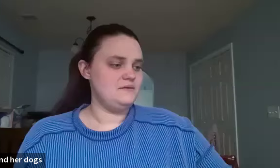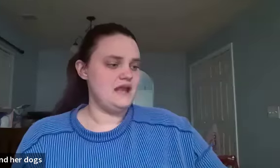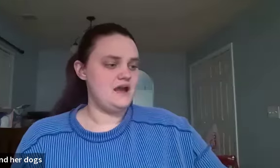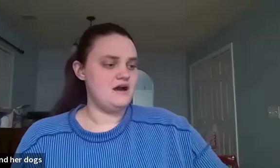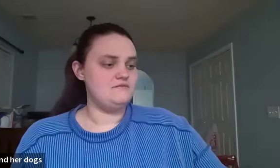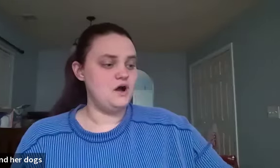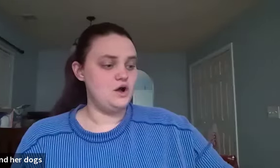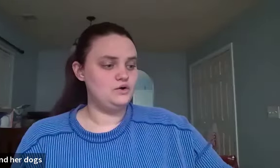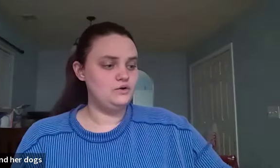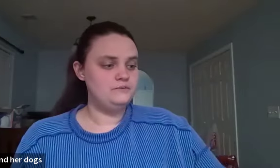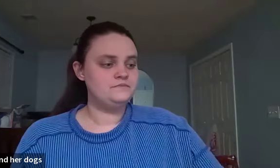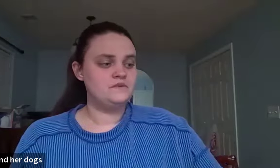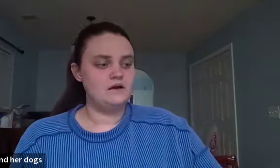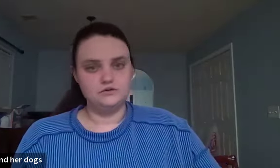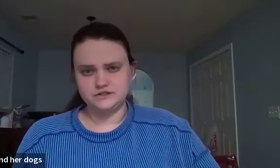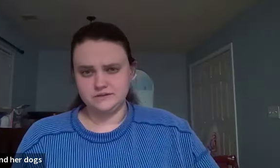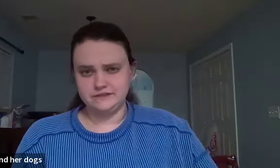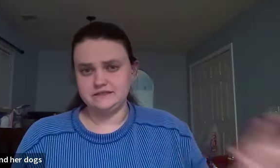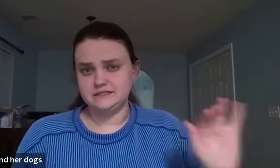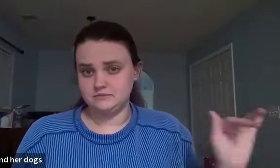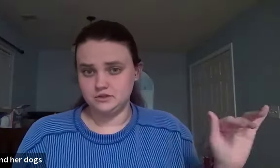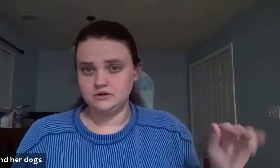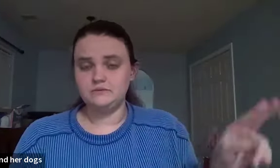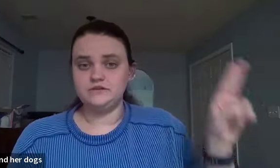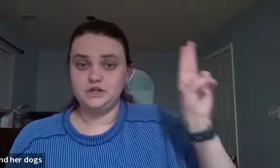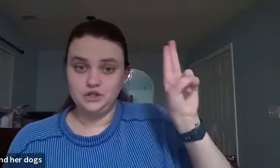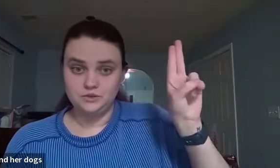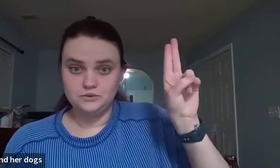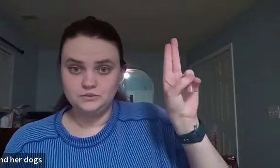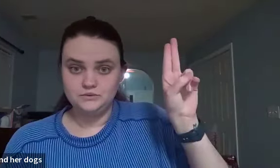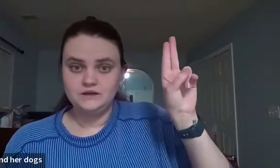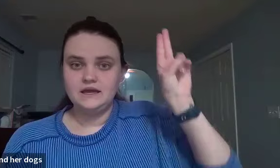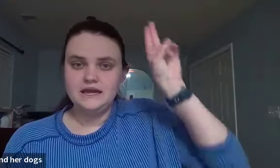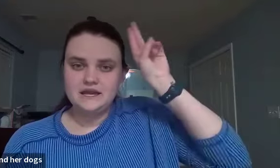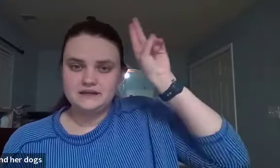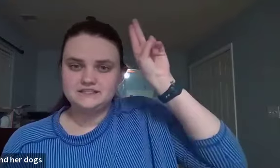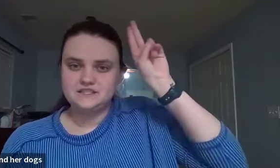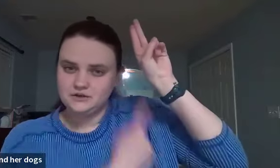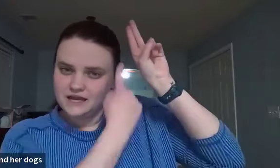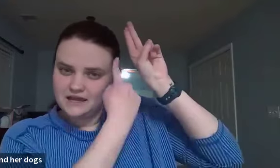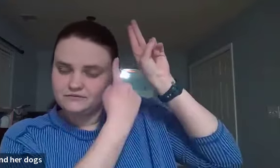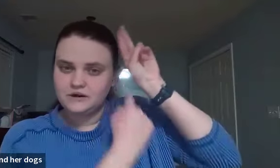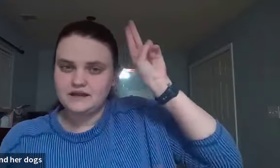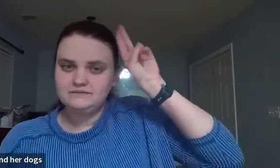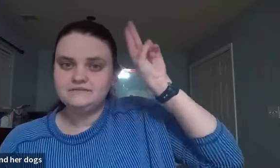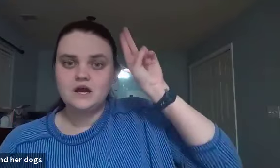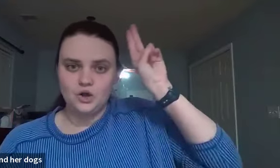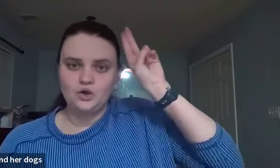Then we have uncle. Uncle's going to be similar with a U, and now next to your forehead.